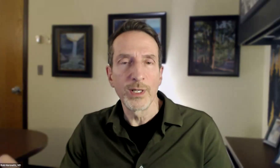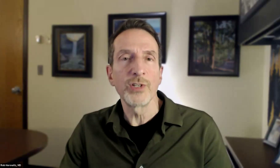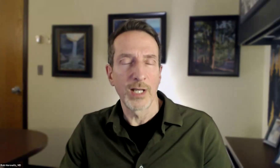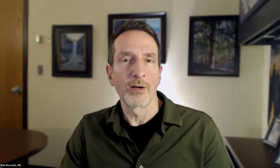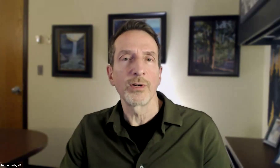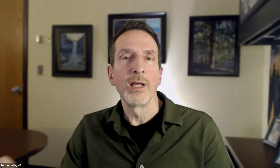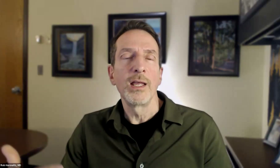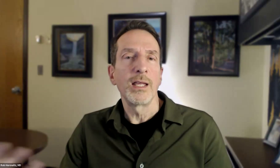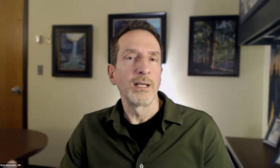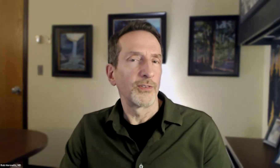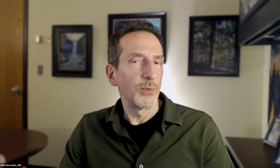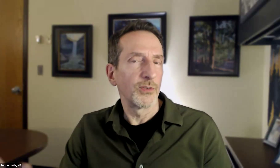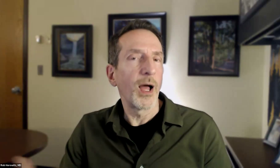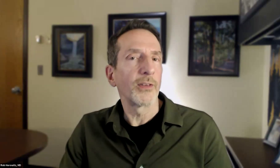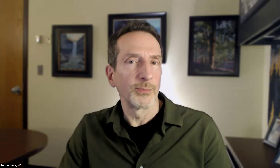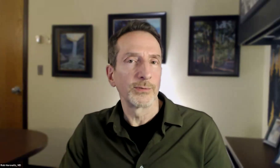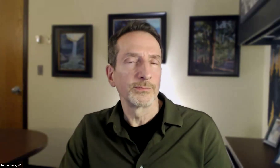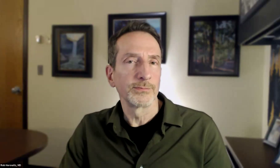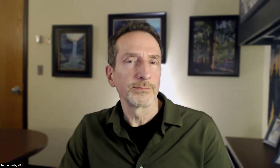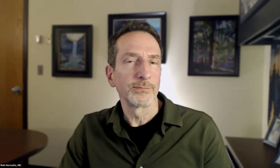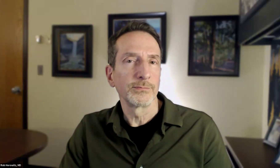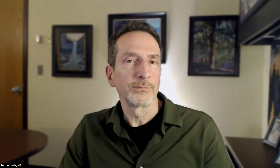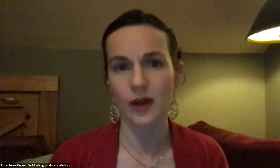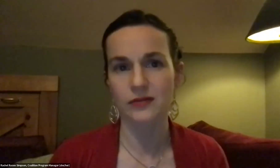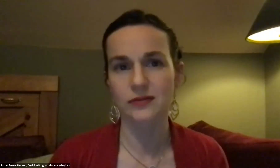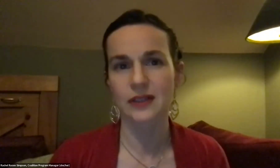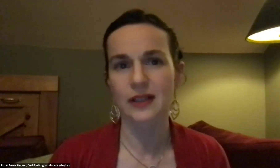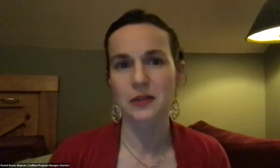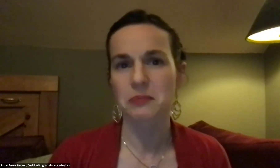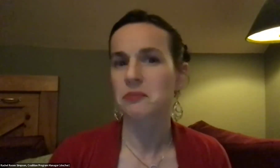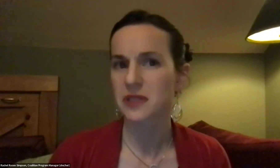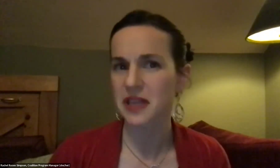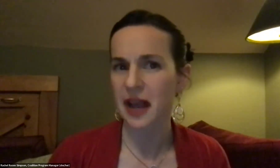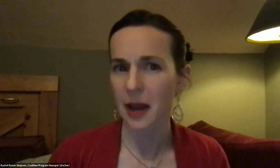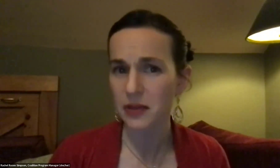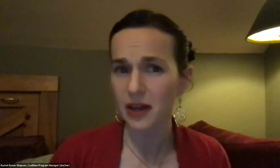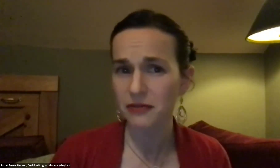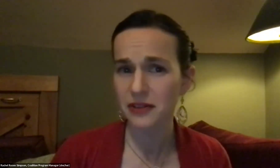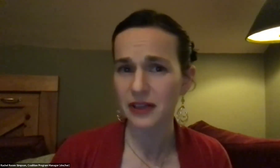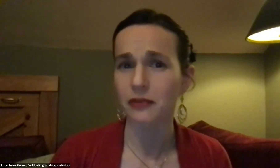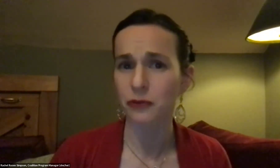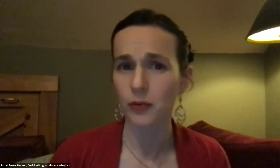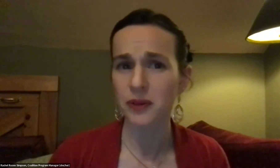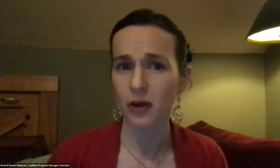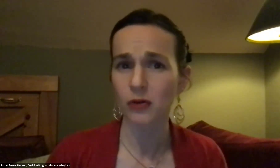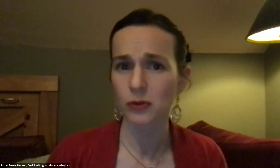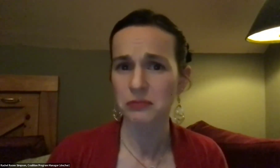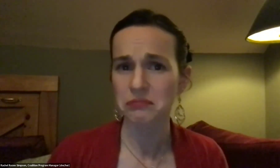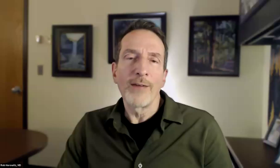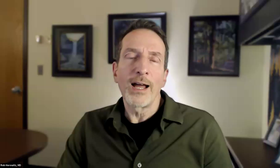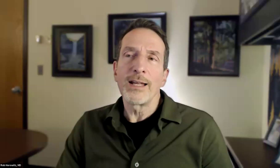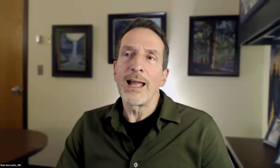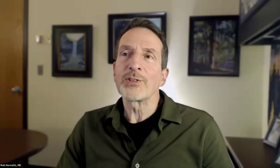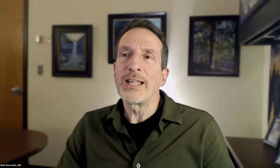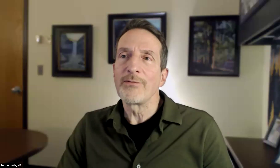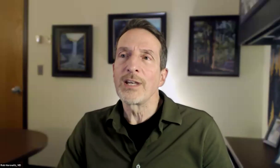welcome your reaching out and I'll see what's possible. Okay. Does that happen often? Like a firm no?